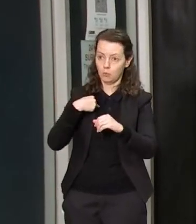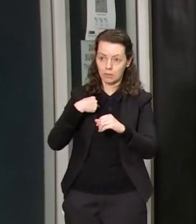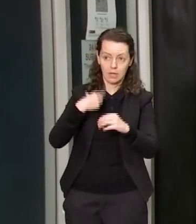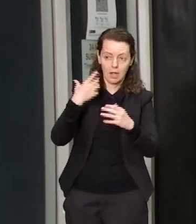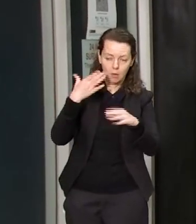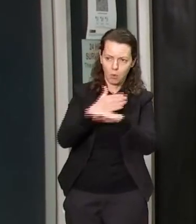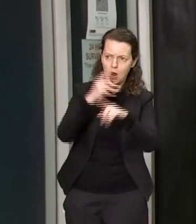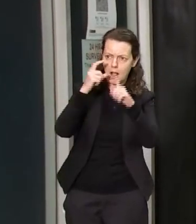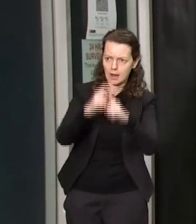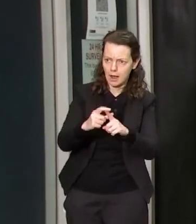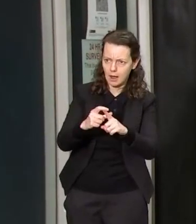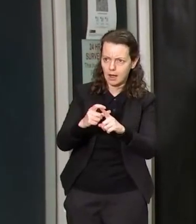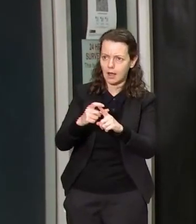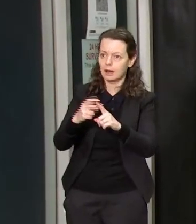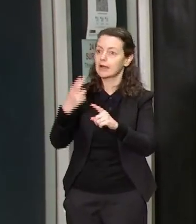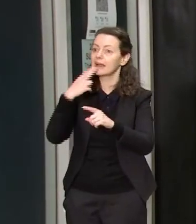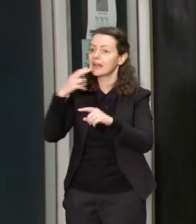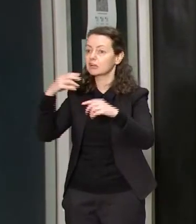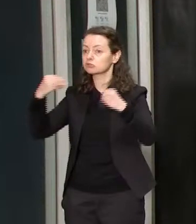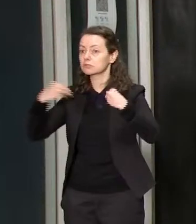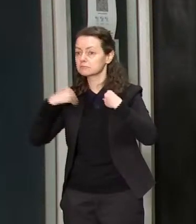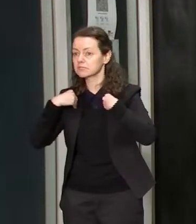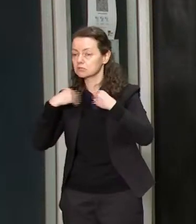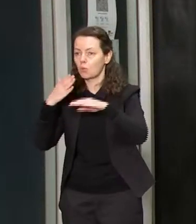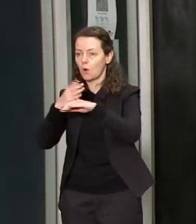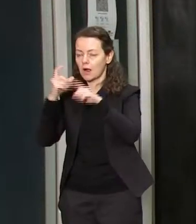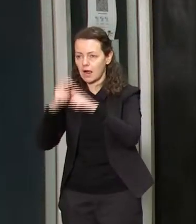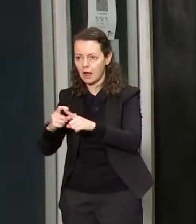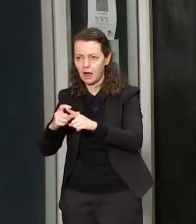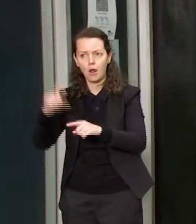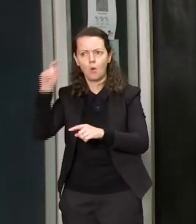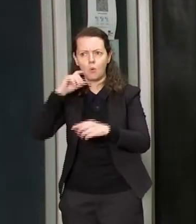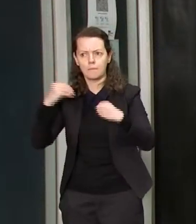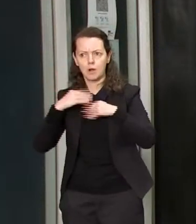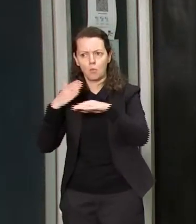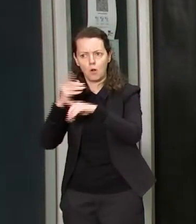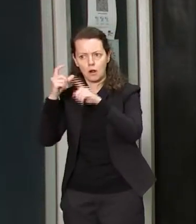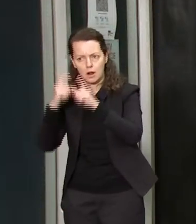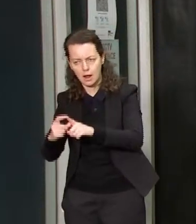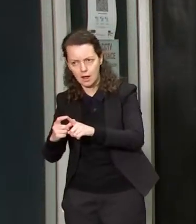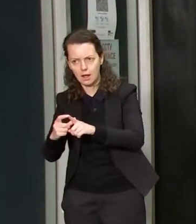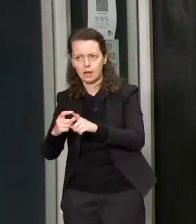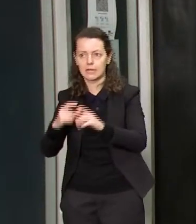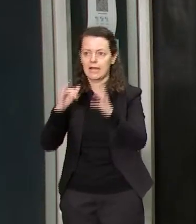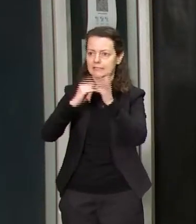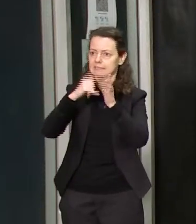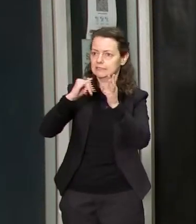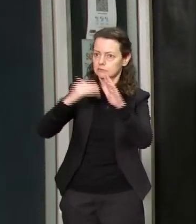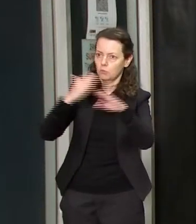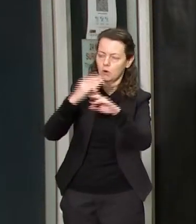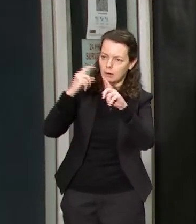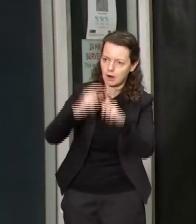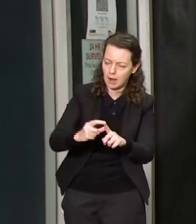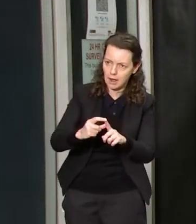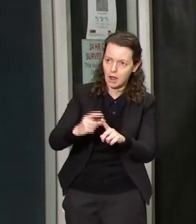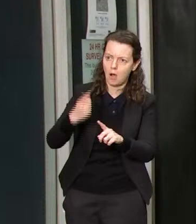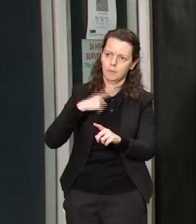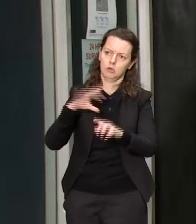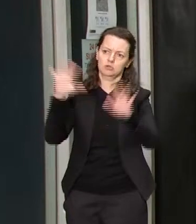power companies, telecommunications services here in Victoria as a result of the significant weather system we